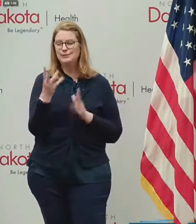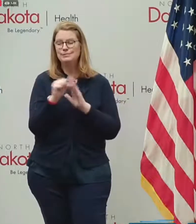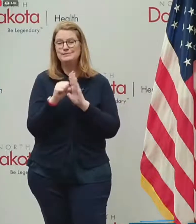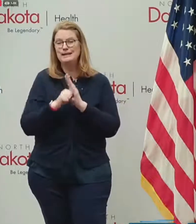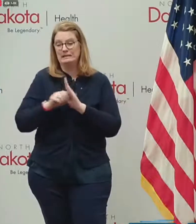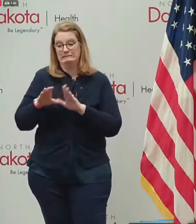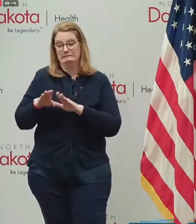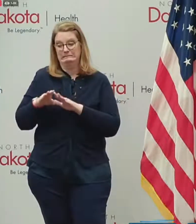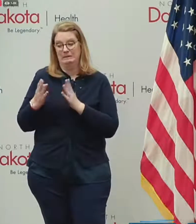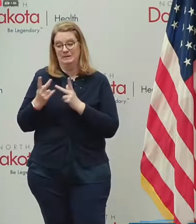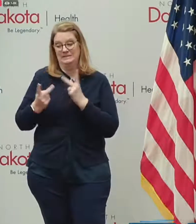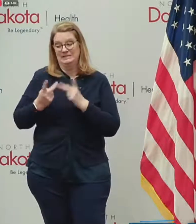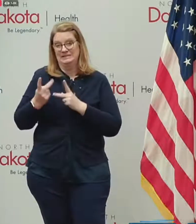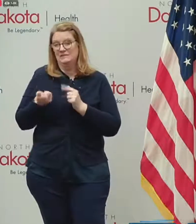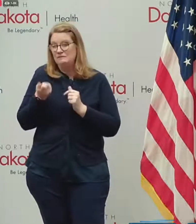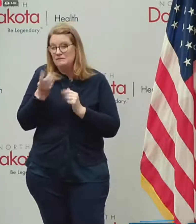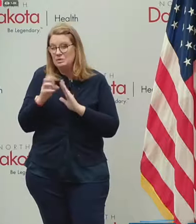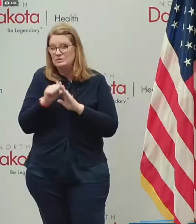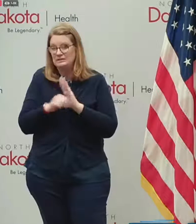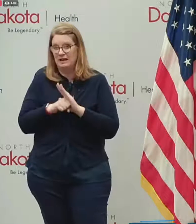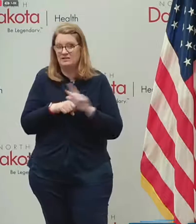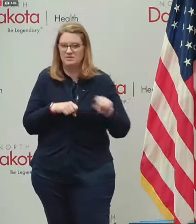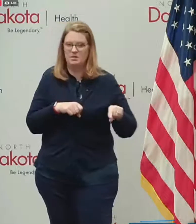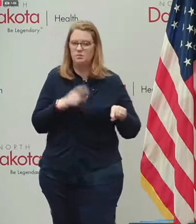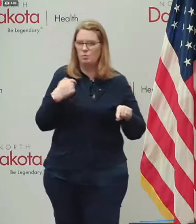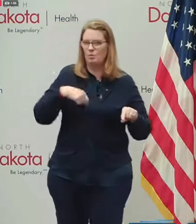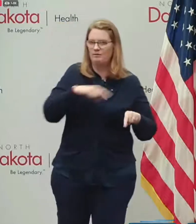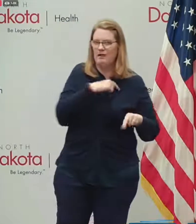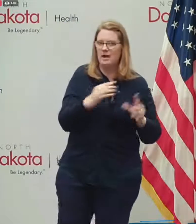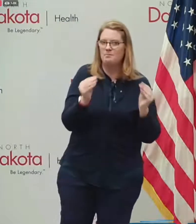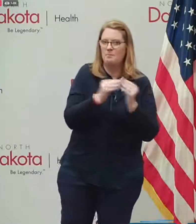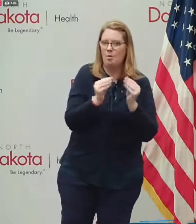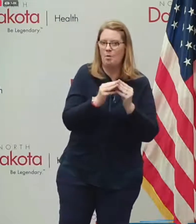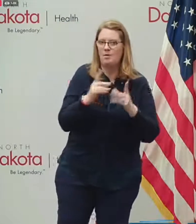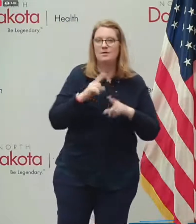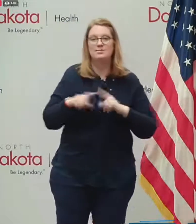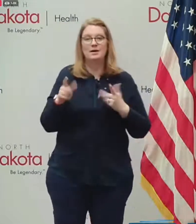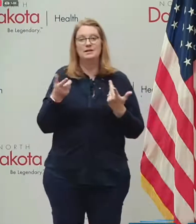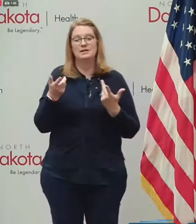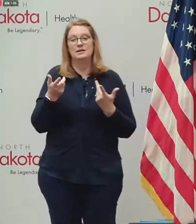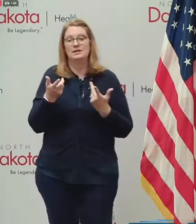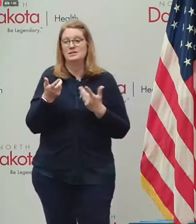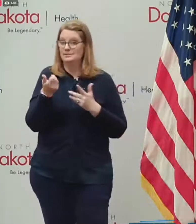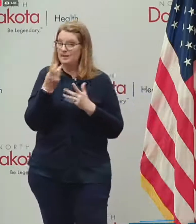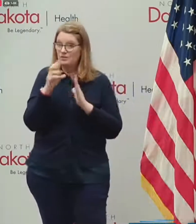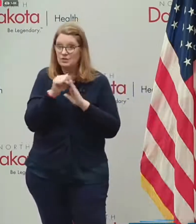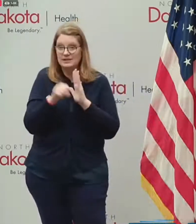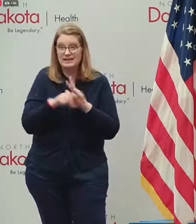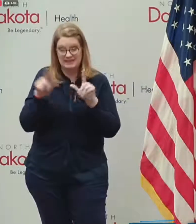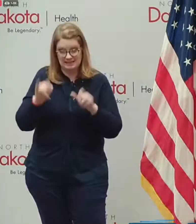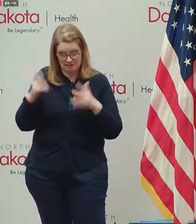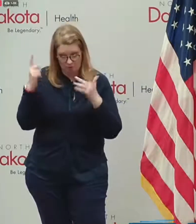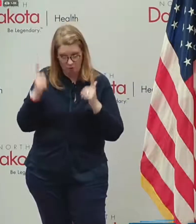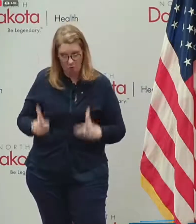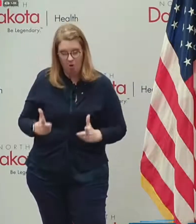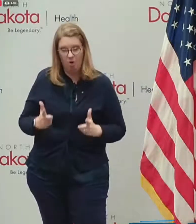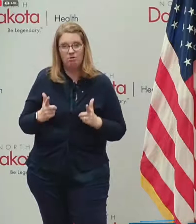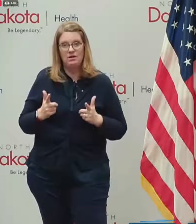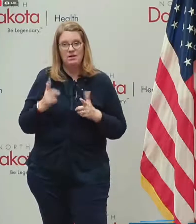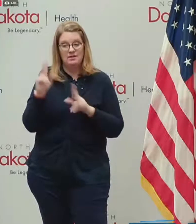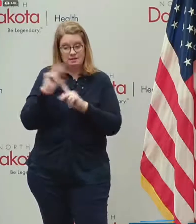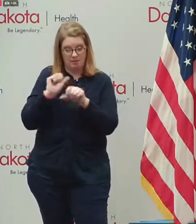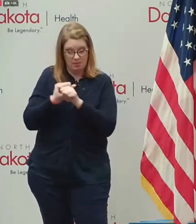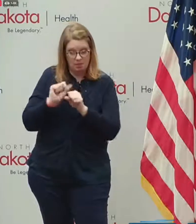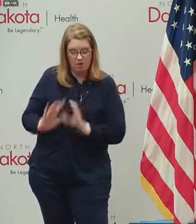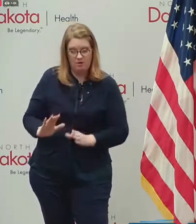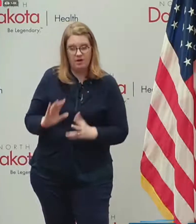visitation like we've had, but there are very few states that have been testing every healthcare worker in assisted living, in